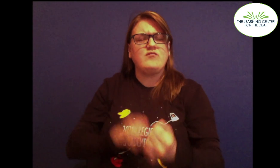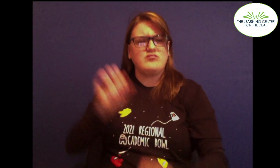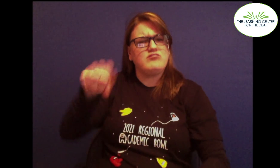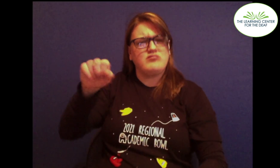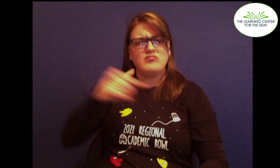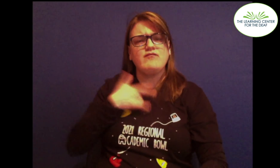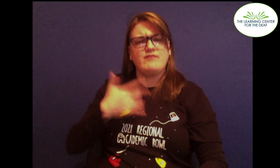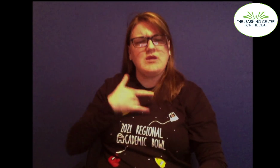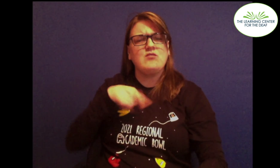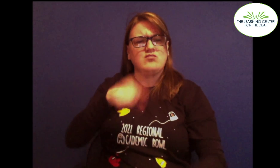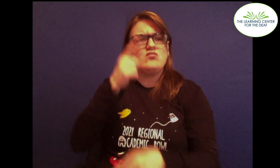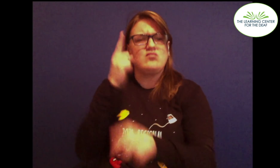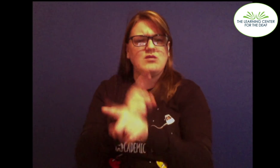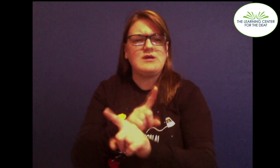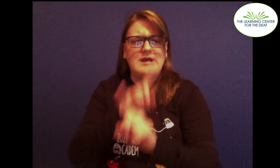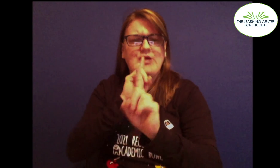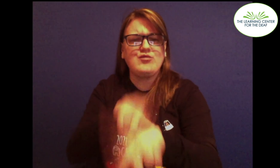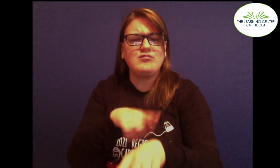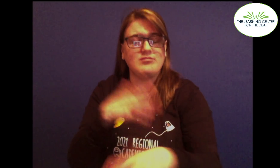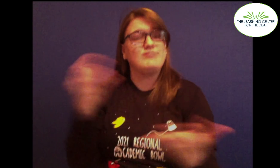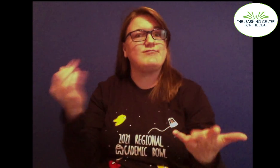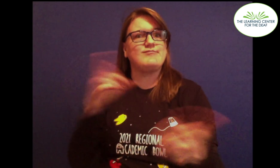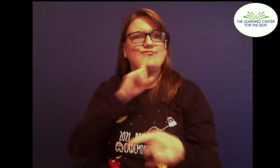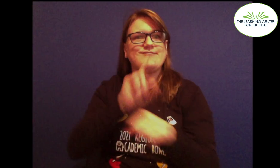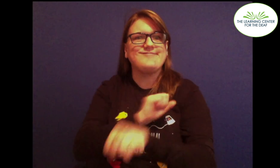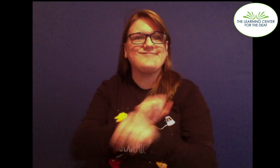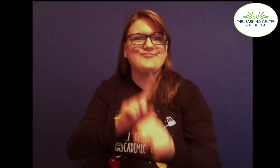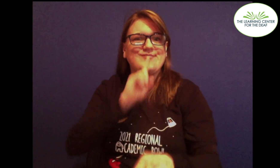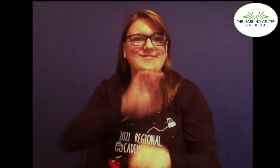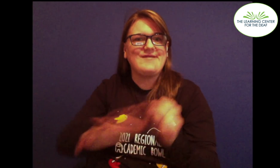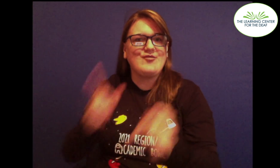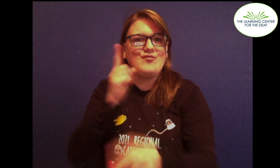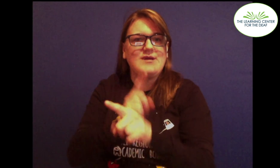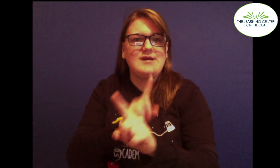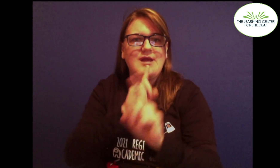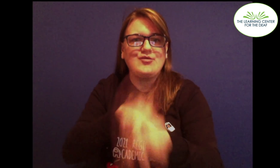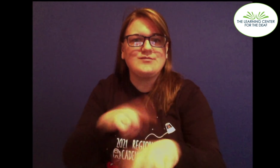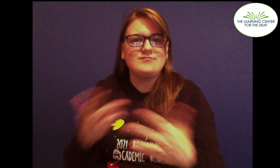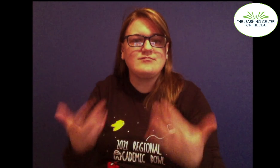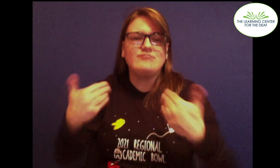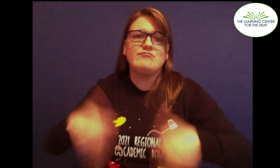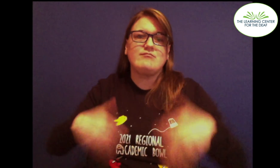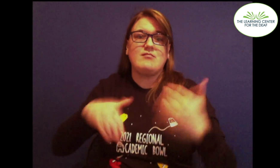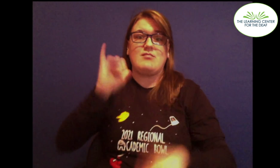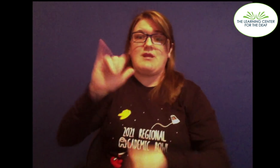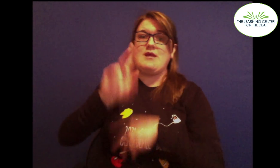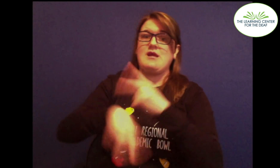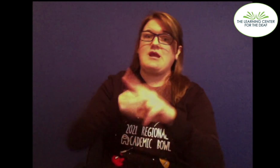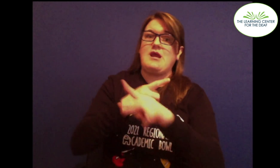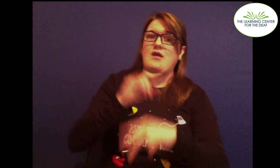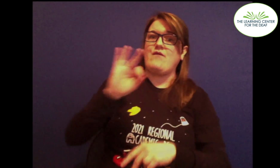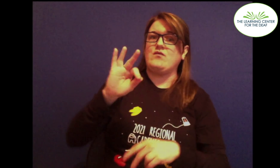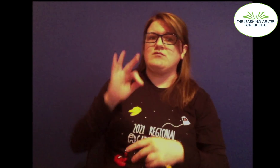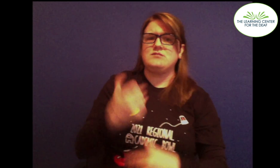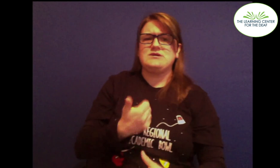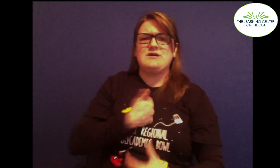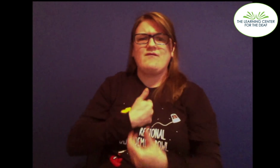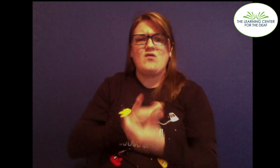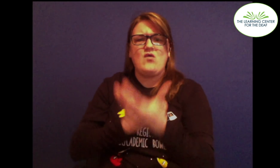the right answer. And I saw that again and again with this team. They showed up with